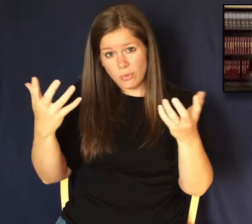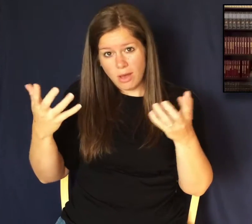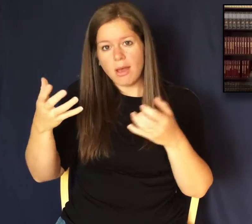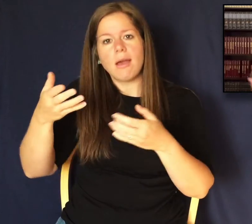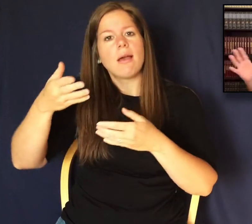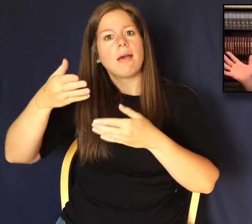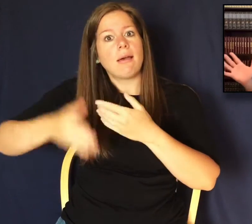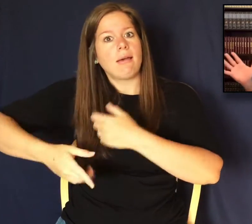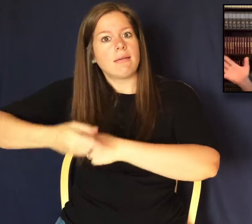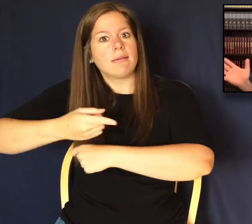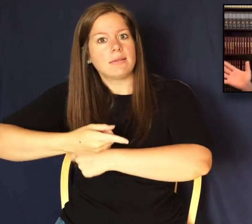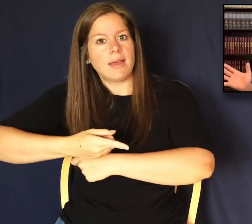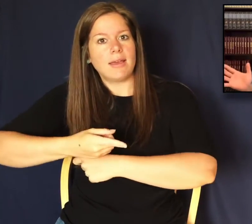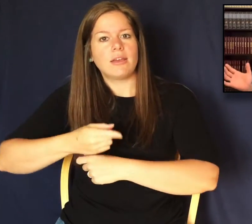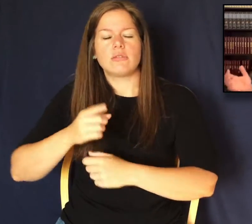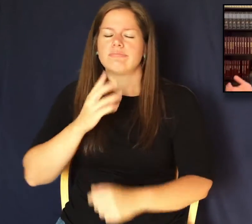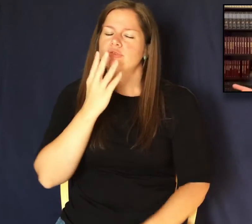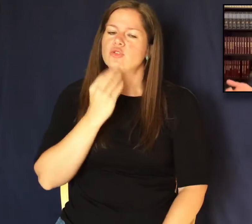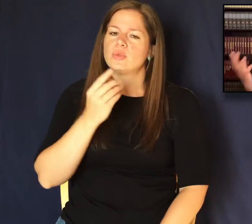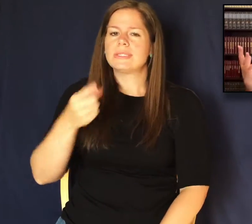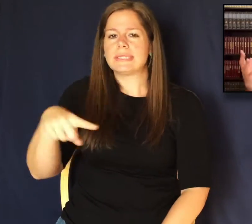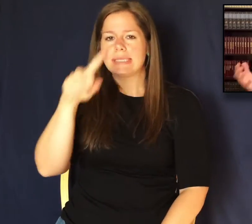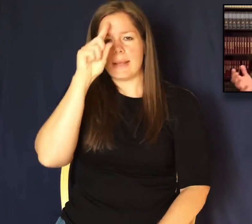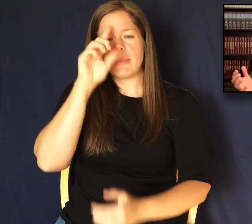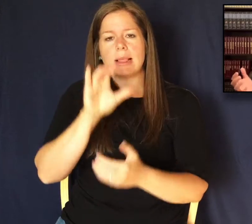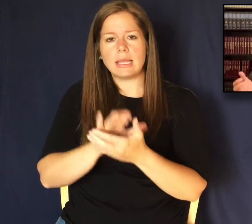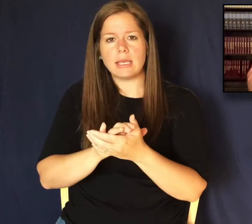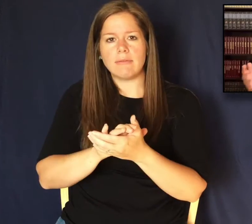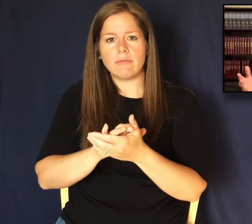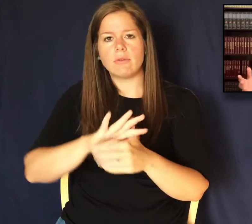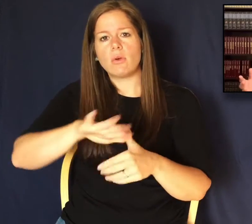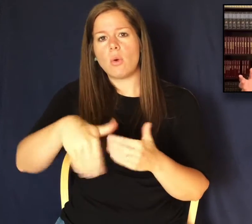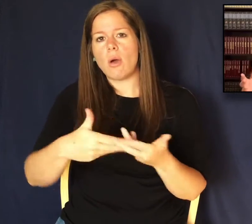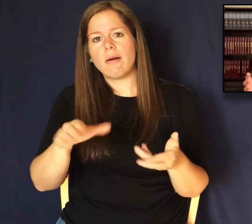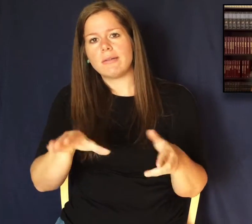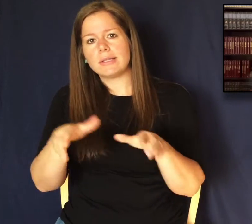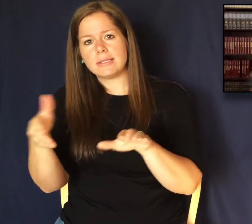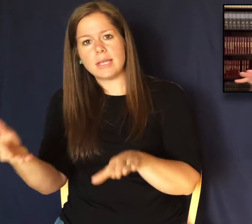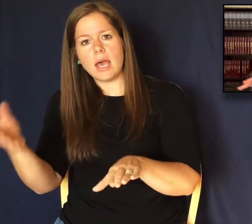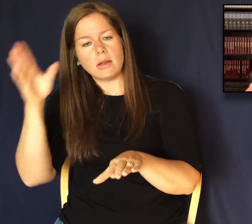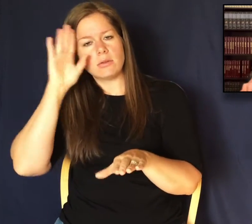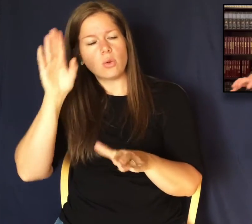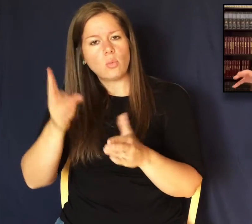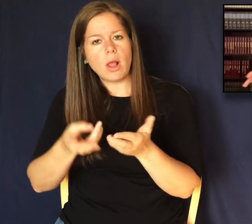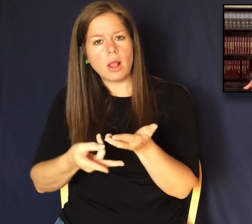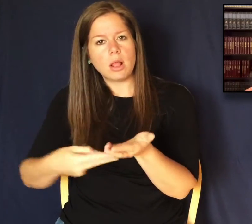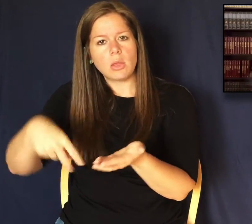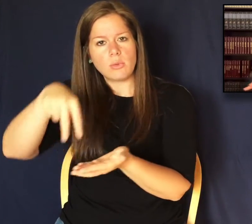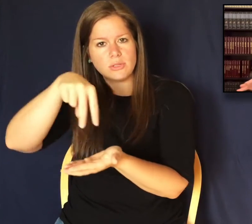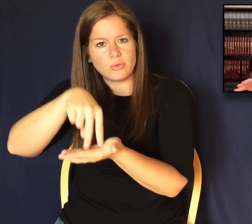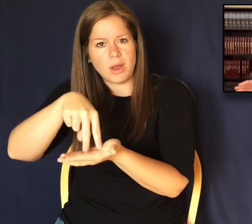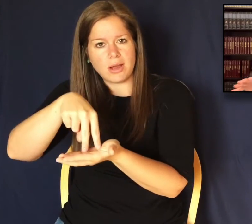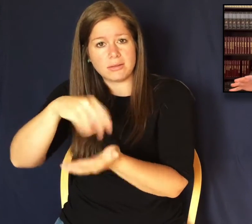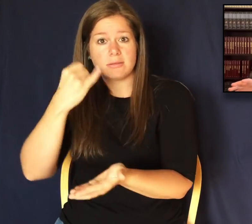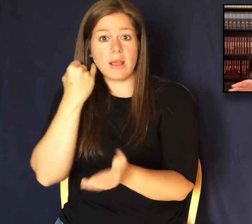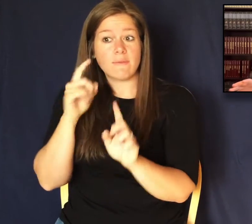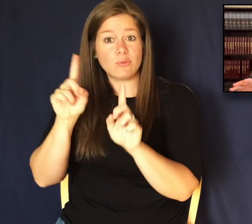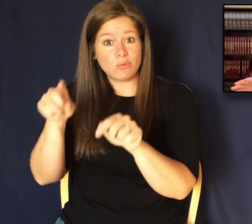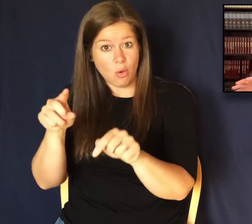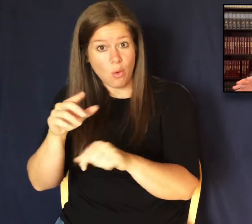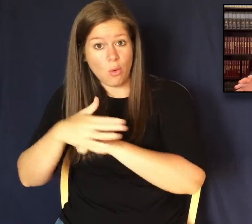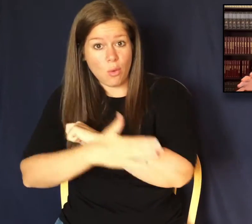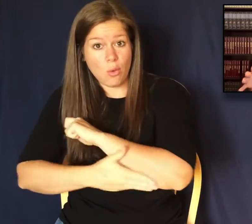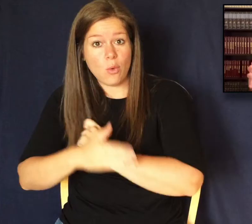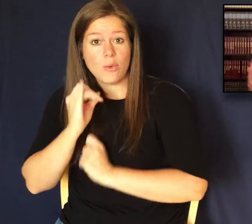because Jews did believe that there would be a resurrection of the dead. Even if you go to Israel today, they've buried people all over the Mount of